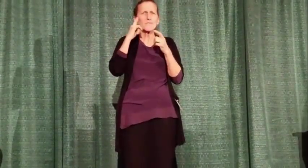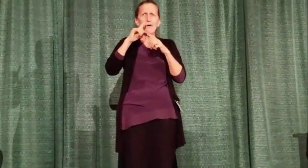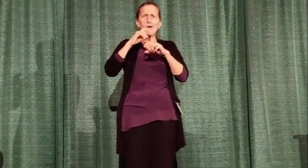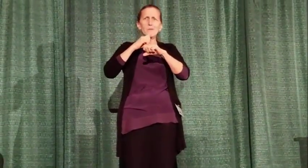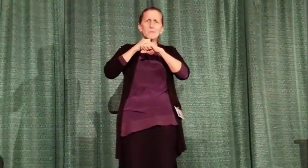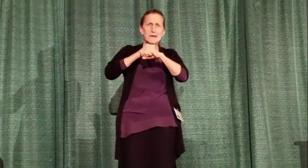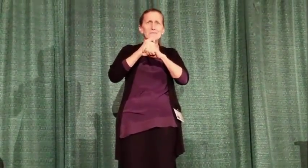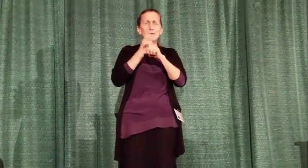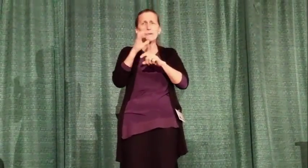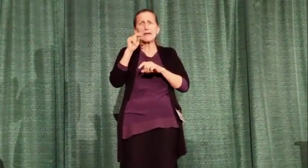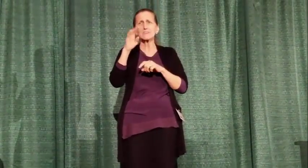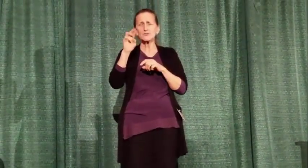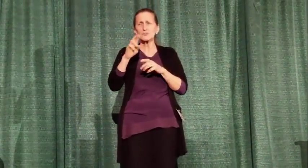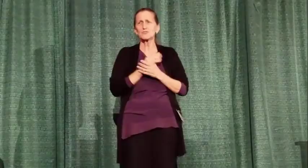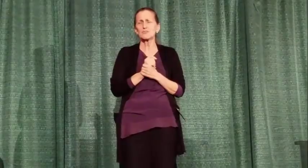nutrients.